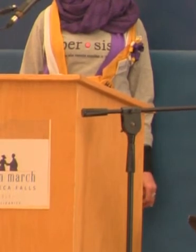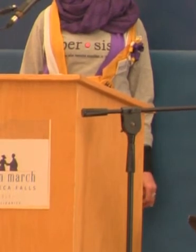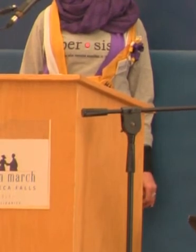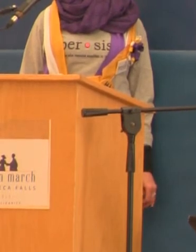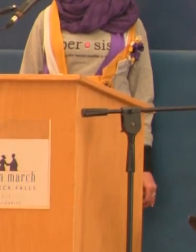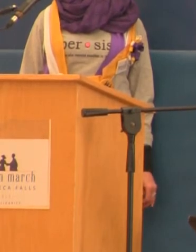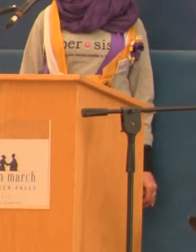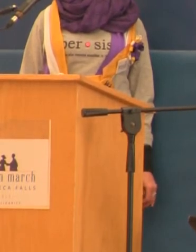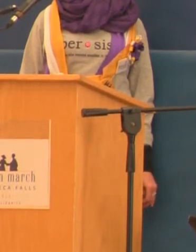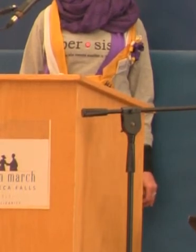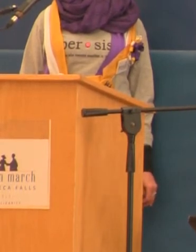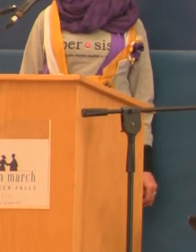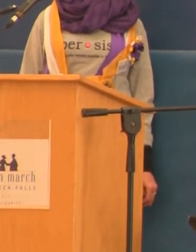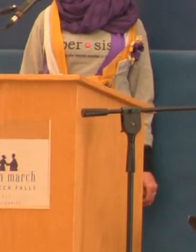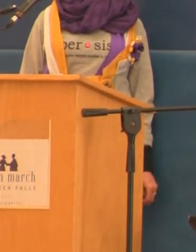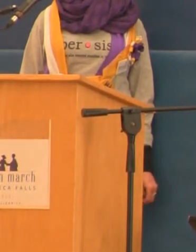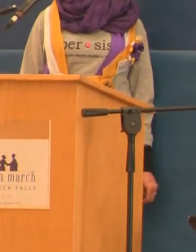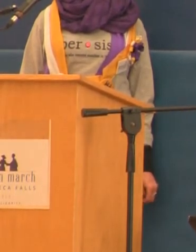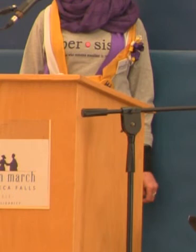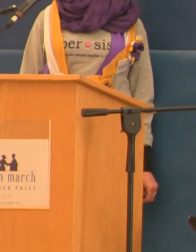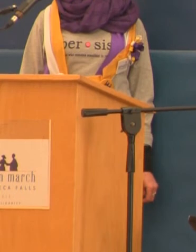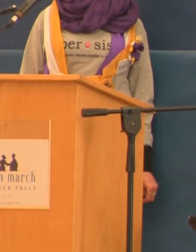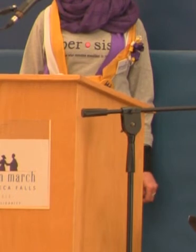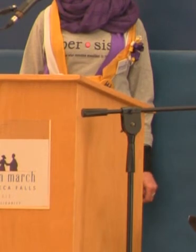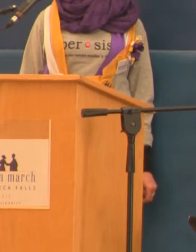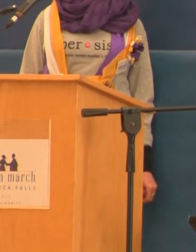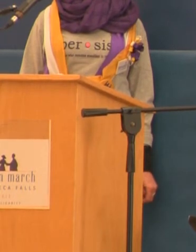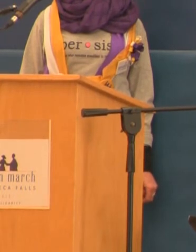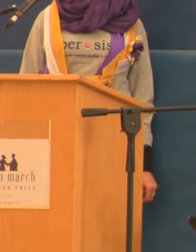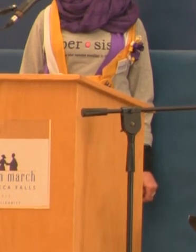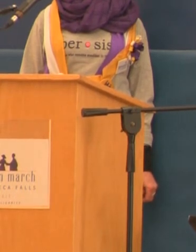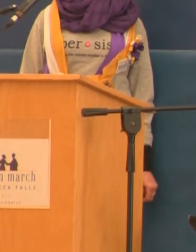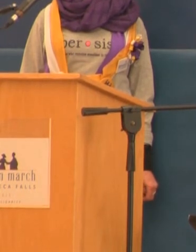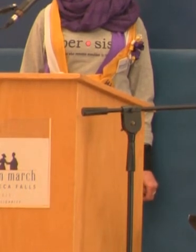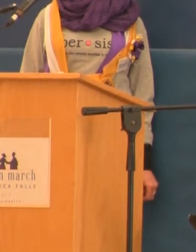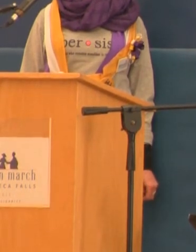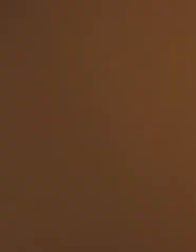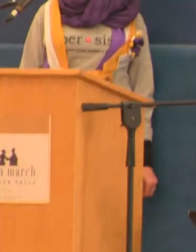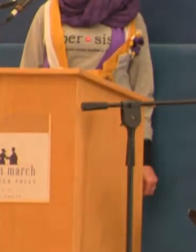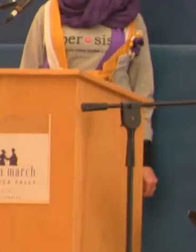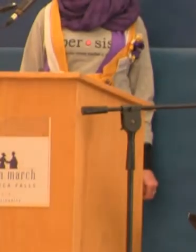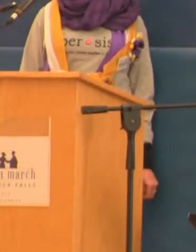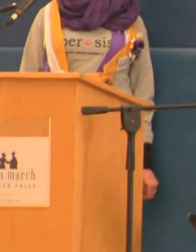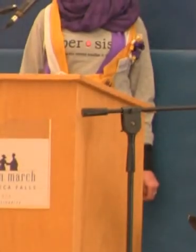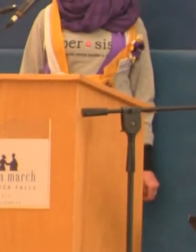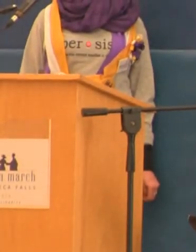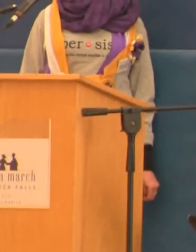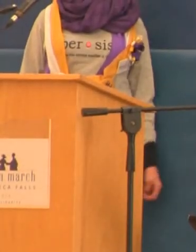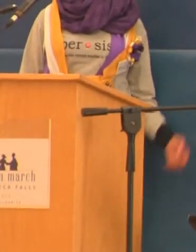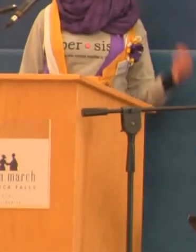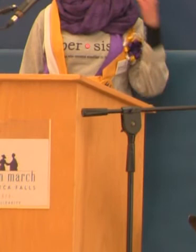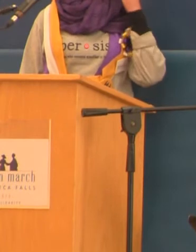quickly increasing. Not only with issues such as dementia, but because people are living longer, they may need daily care. And